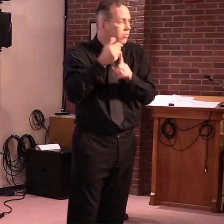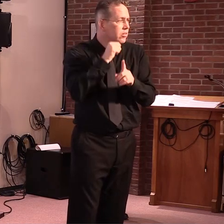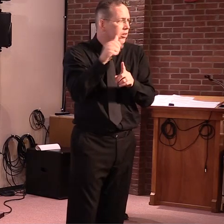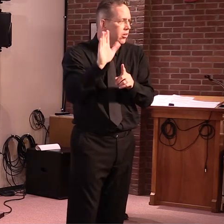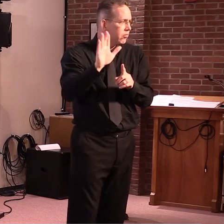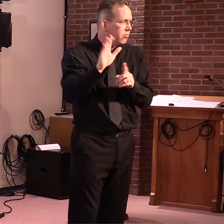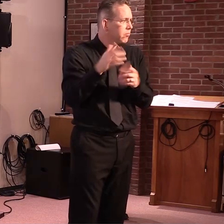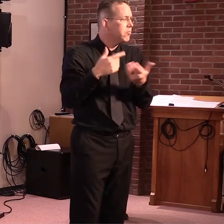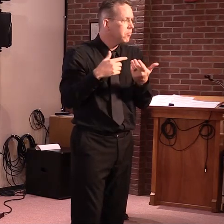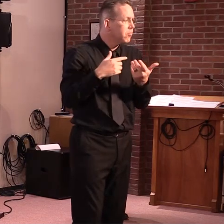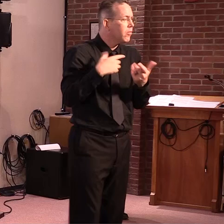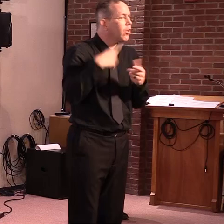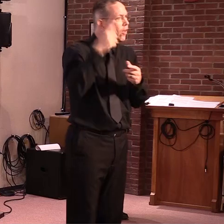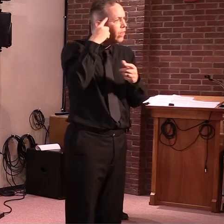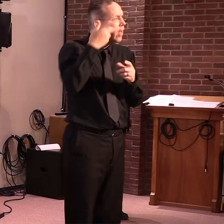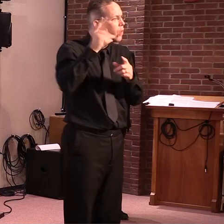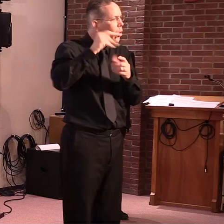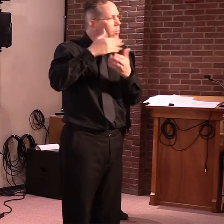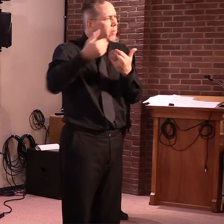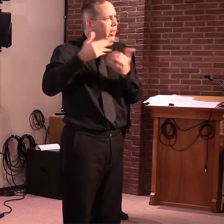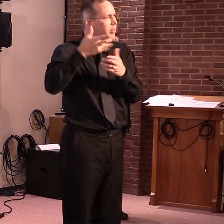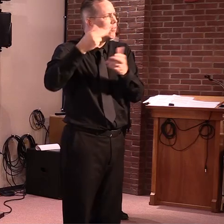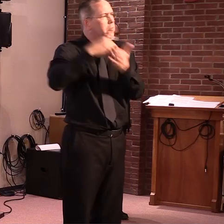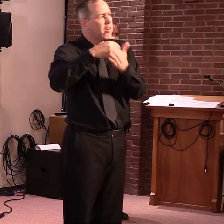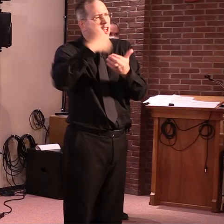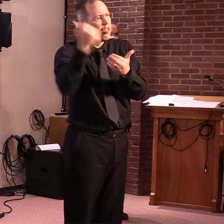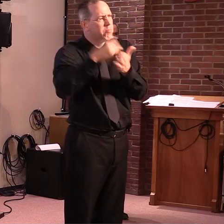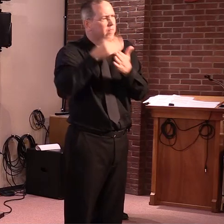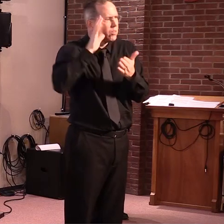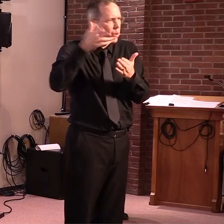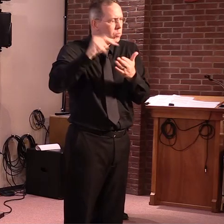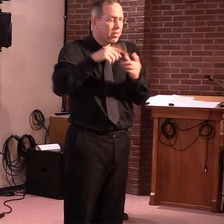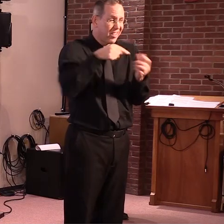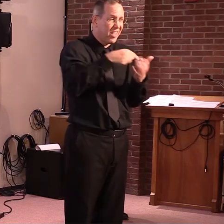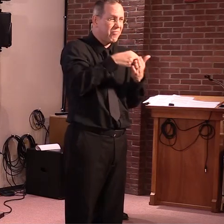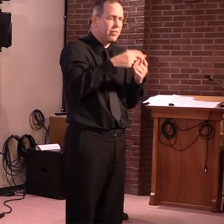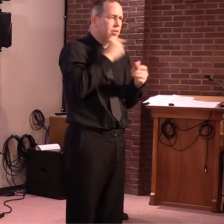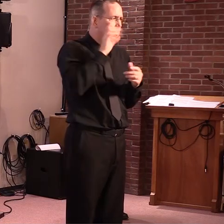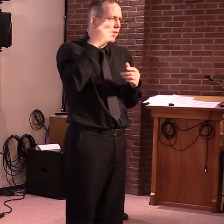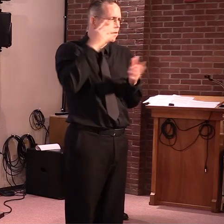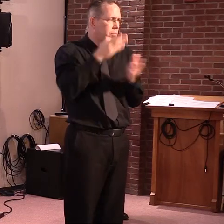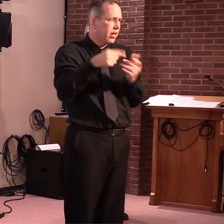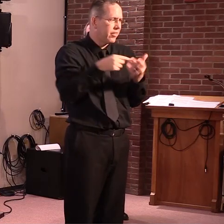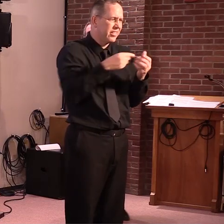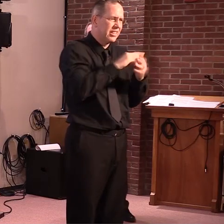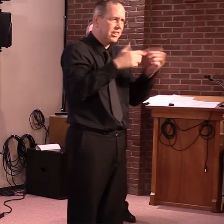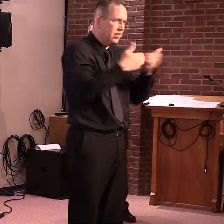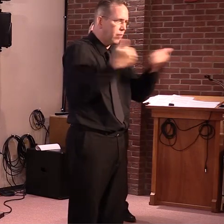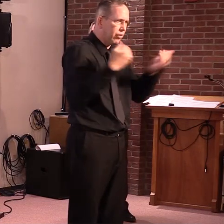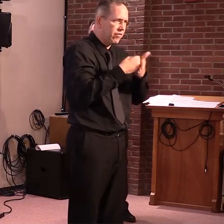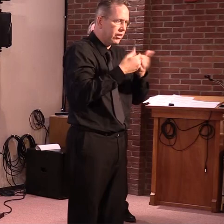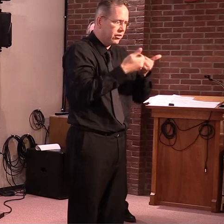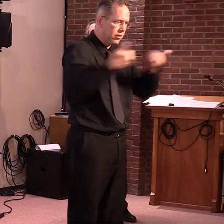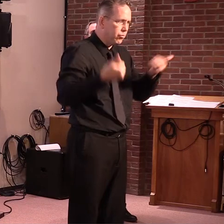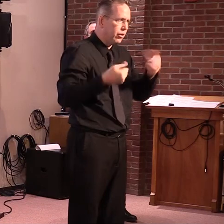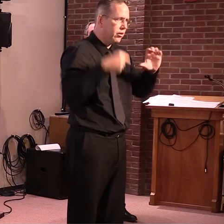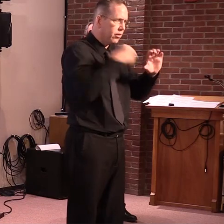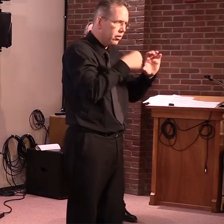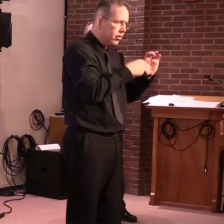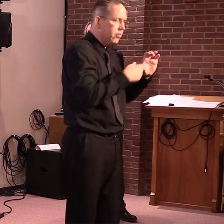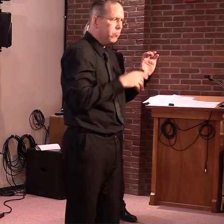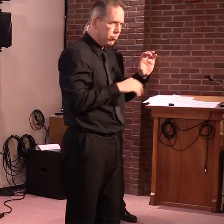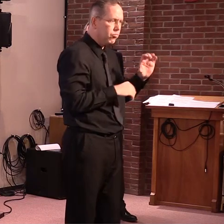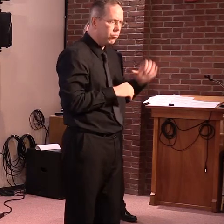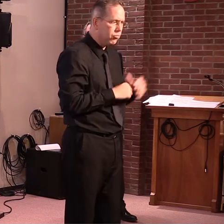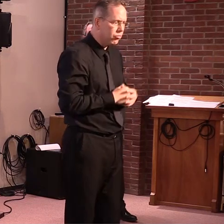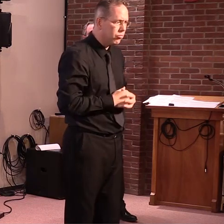the component that the governor had talked about in the economic development package, $50 million divided between making